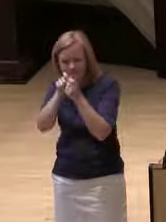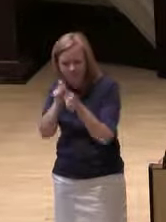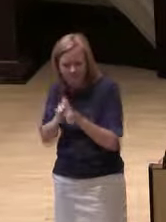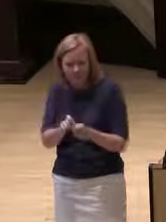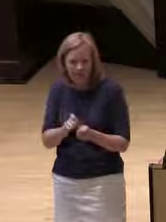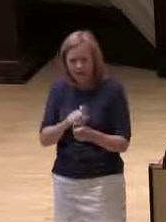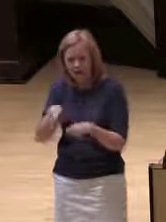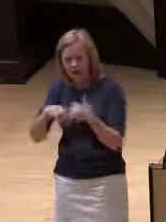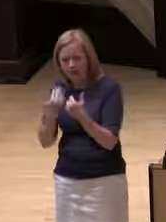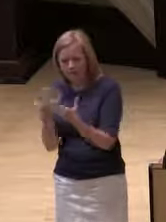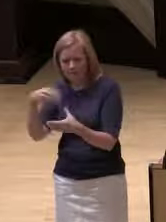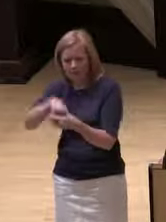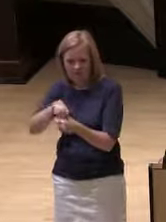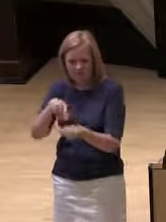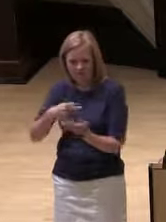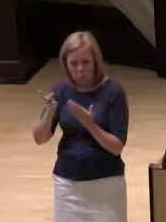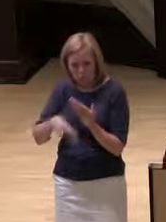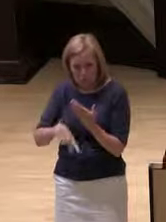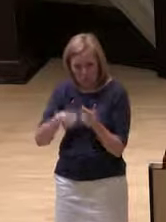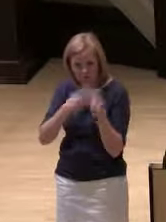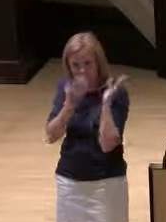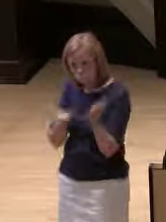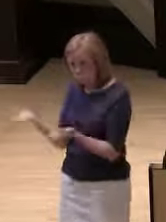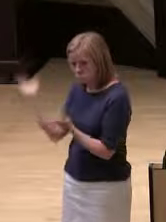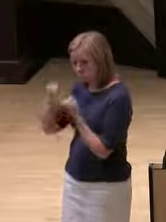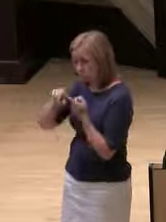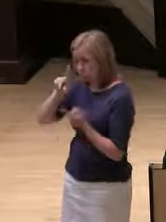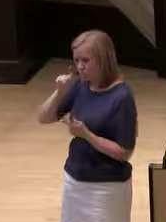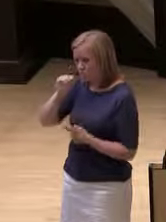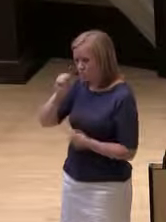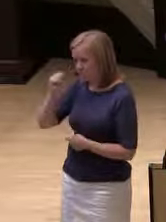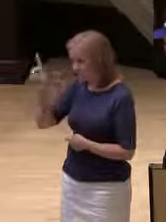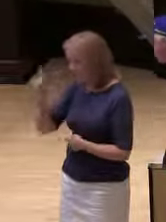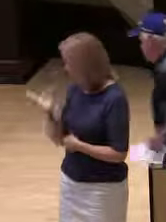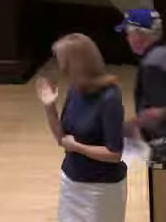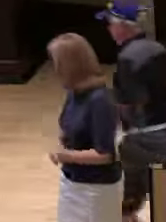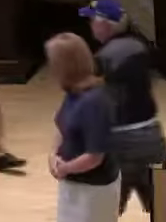sponsor this program. And I'm going to turn it over to Todd.